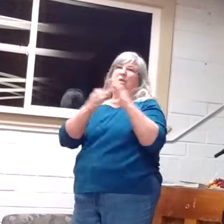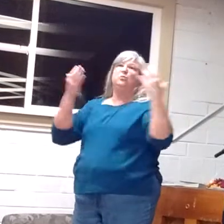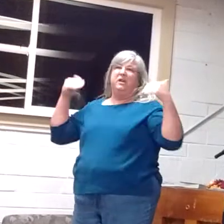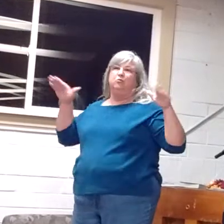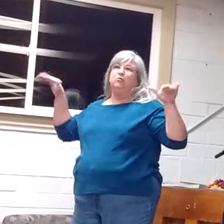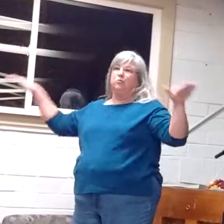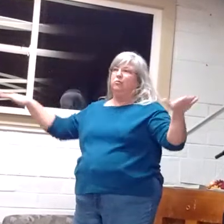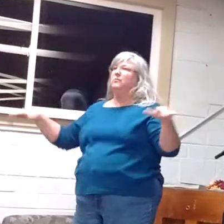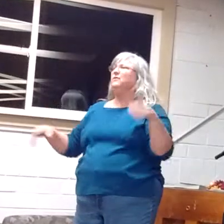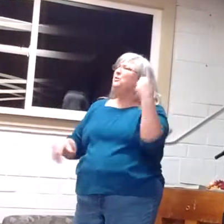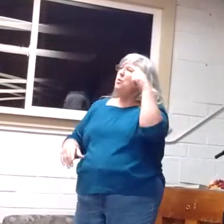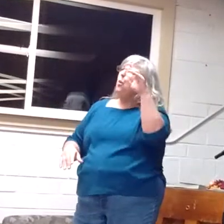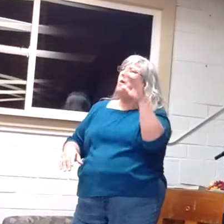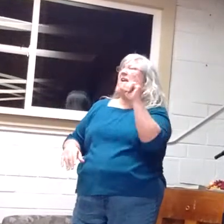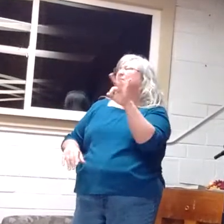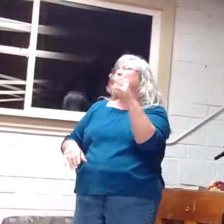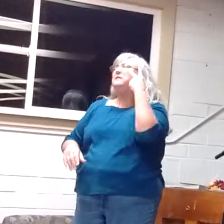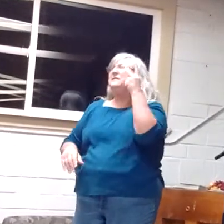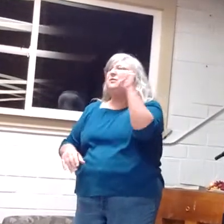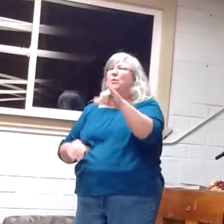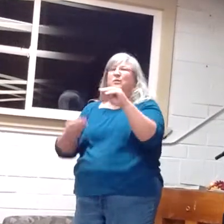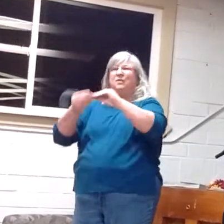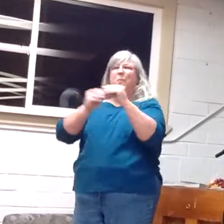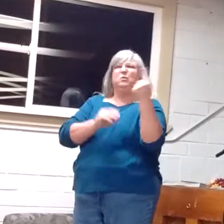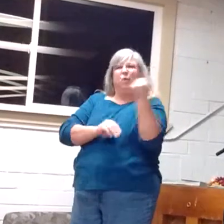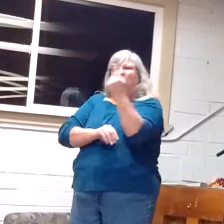you're familiar, but Make-A-Wish. That's what people.